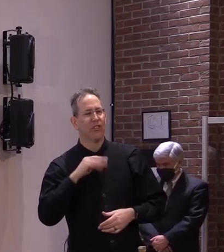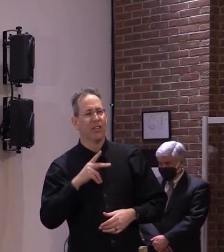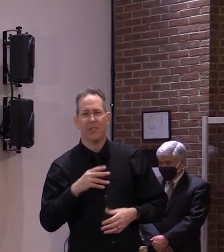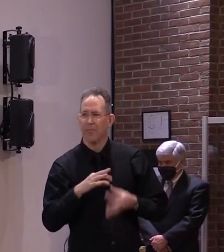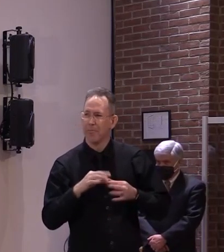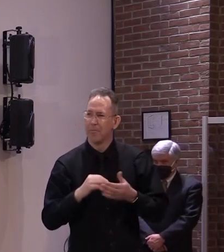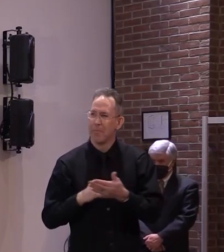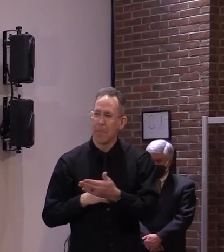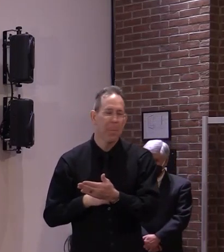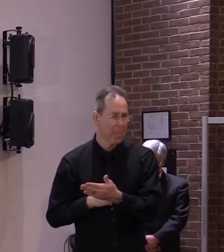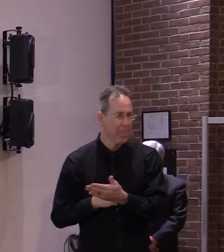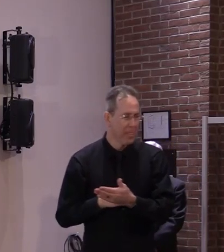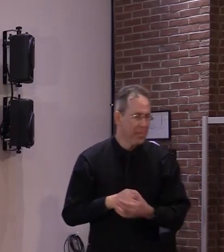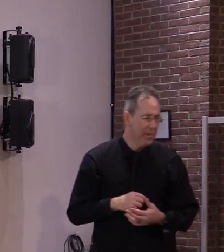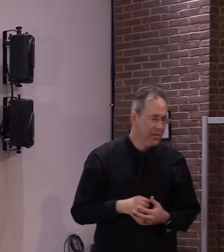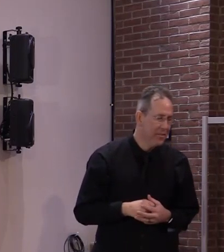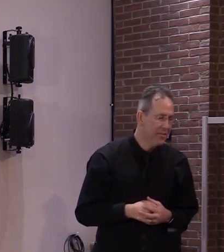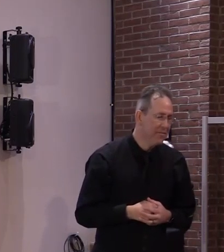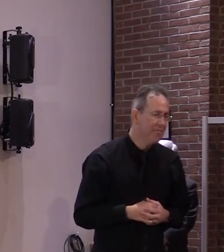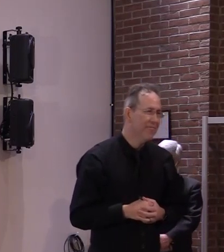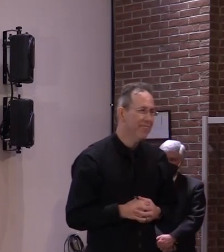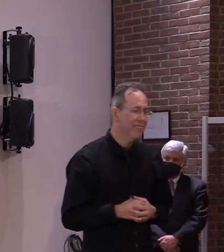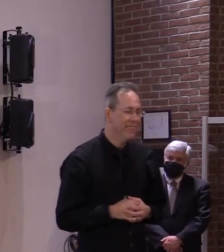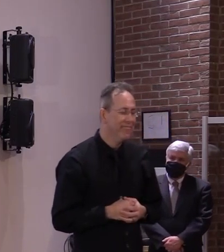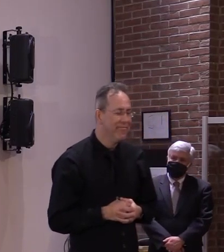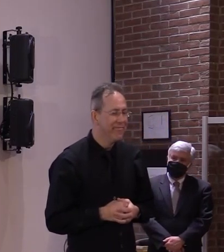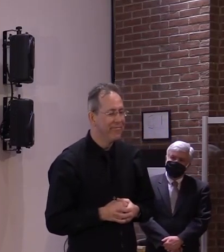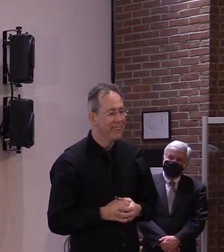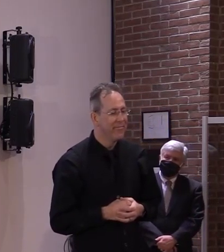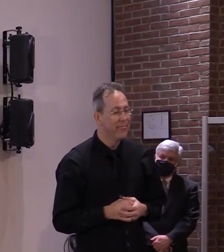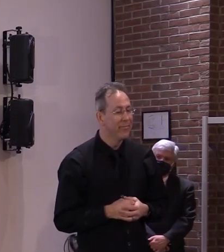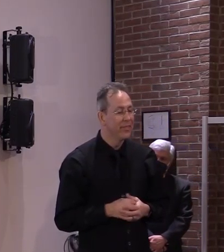Yeah, thank you very much for the question. So if you go on the online version of our full